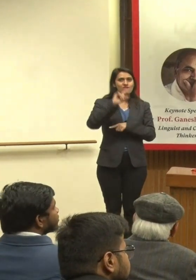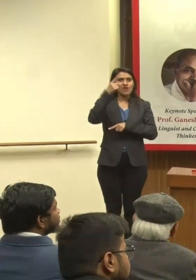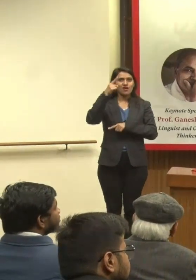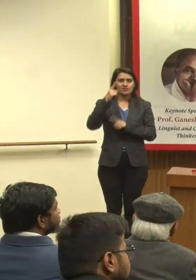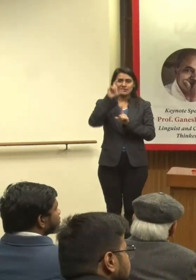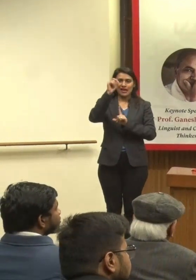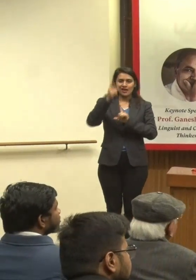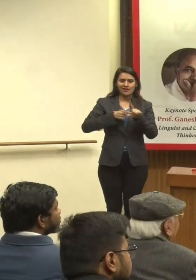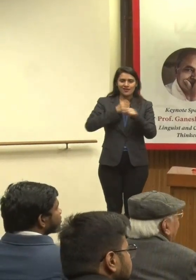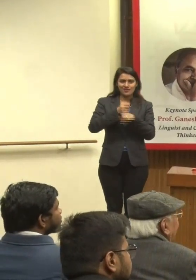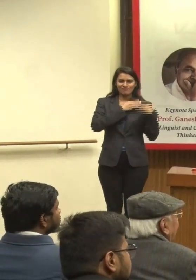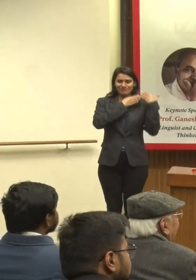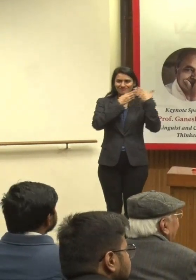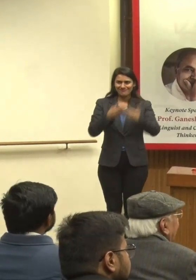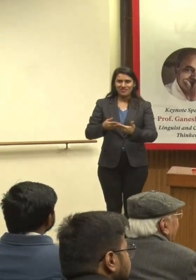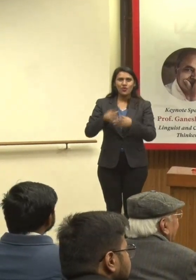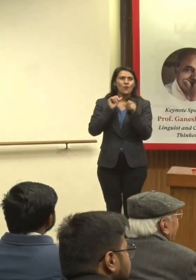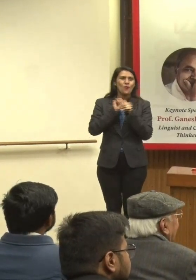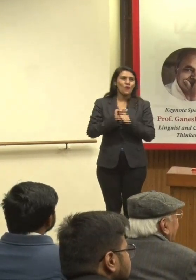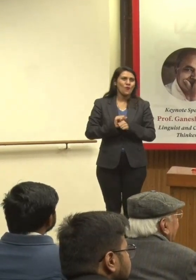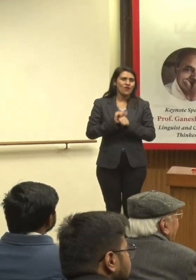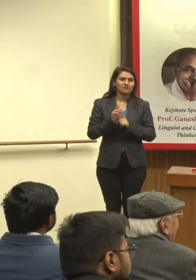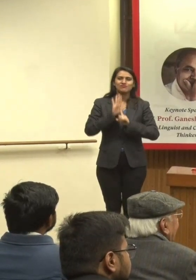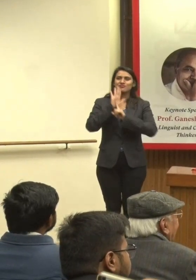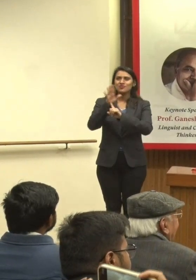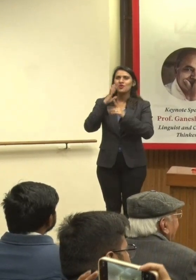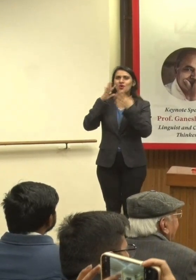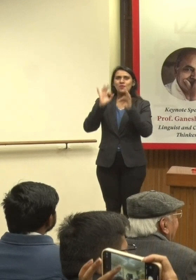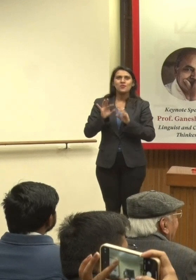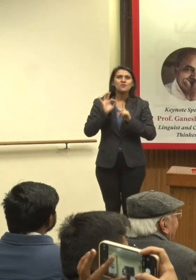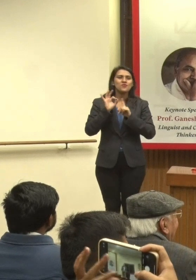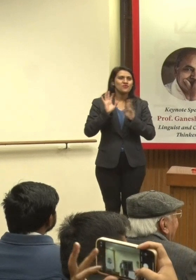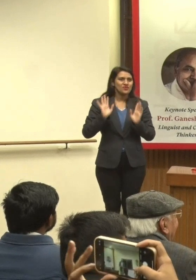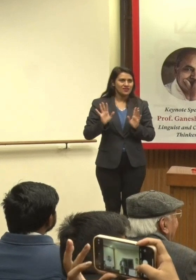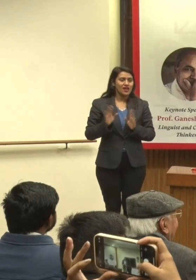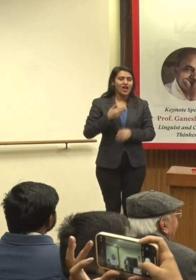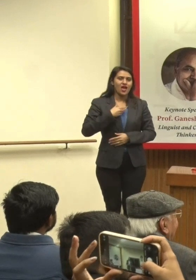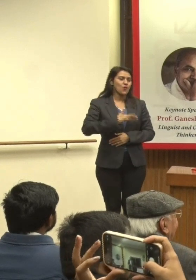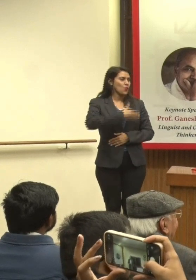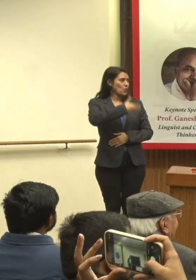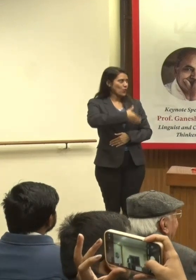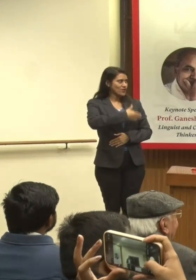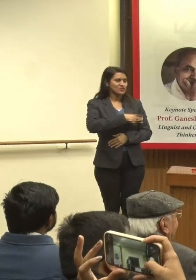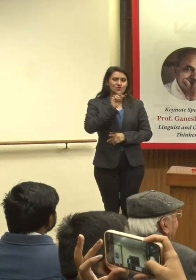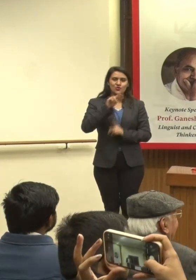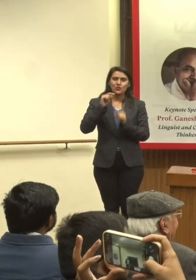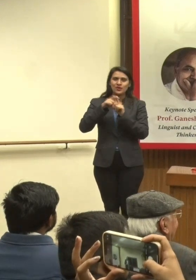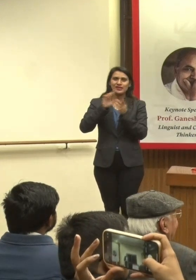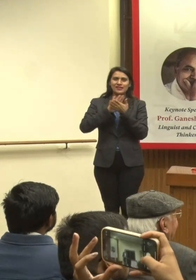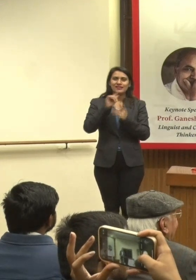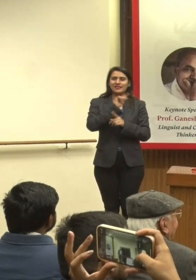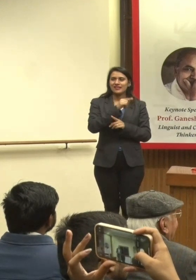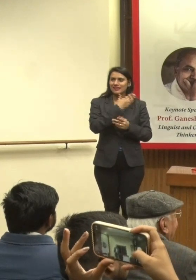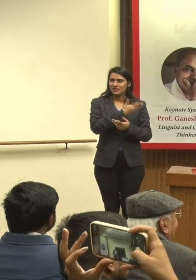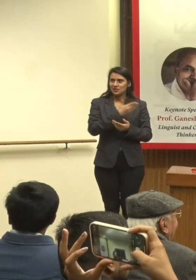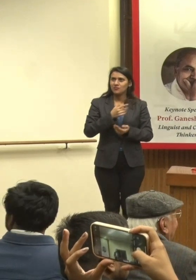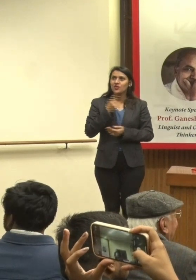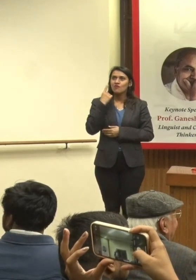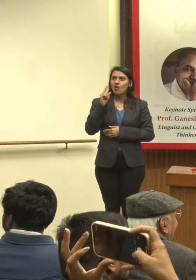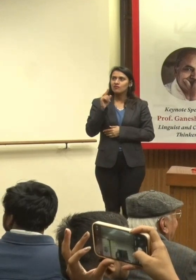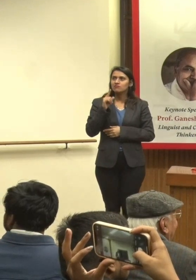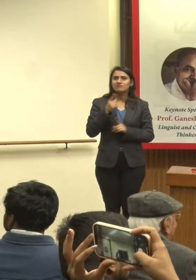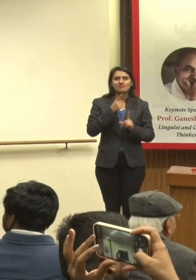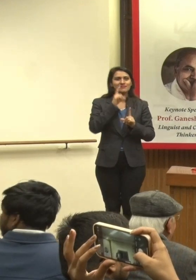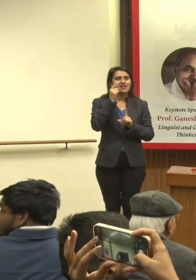10 years of its existence, and I wish Vidhi to be Shatayu.